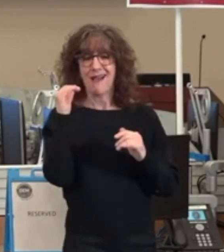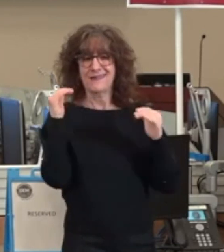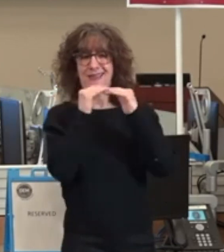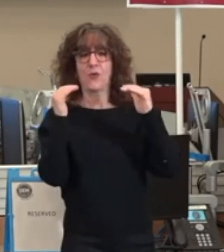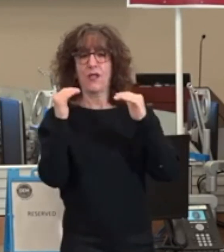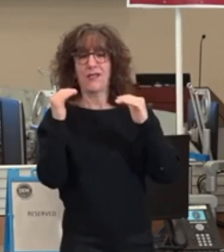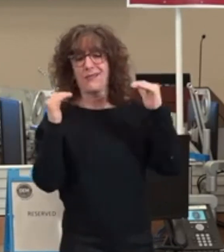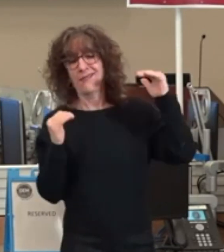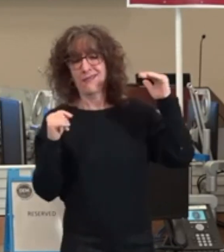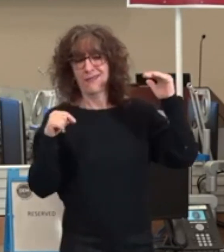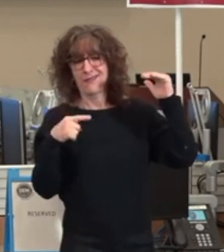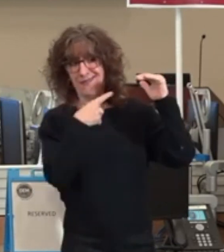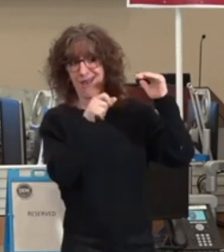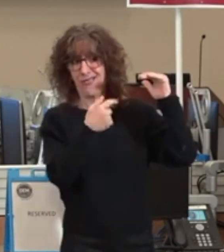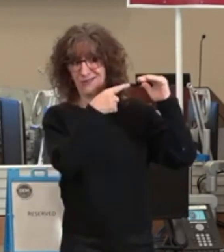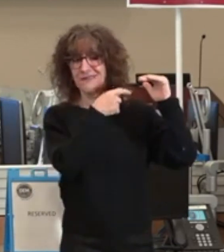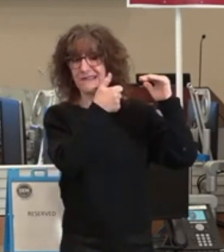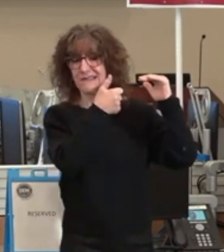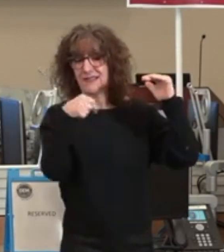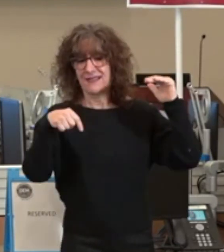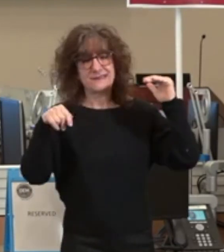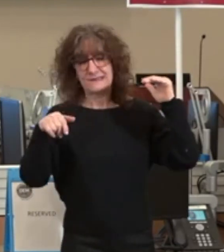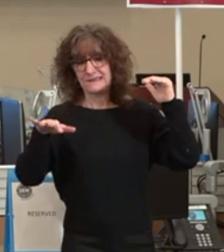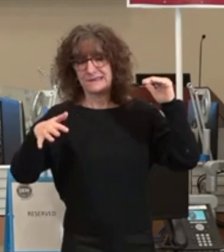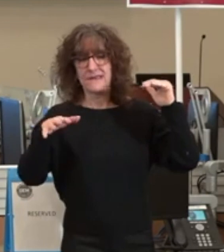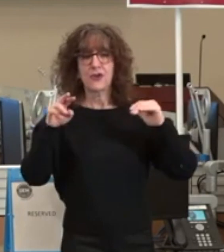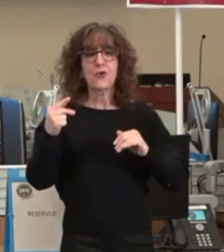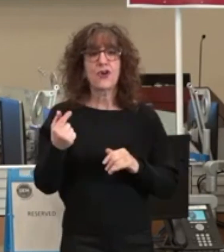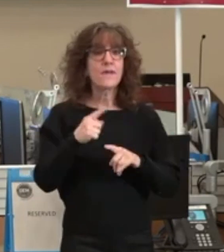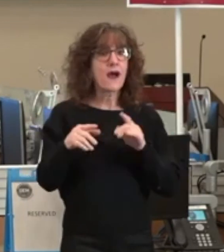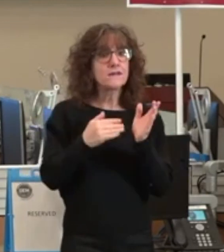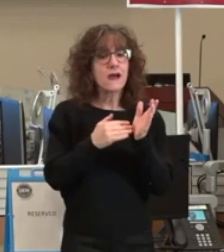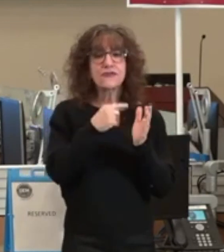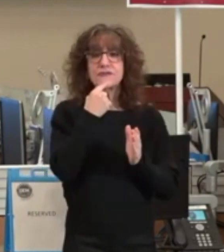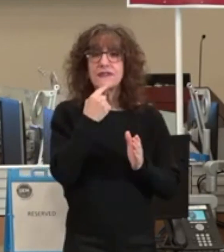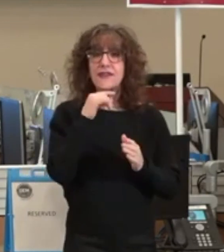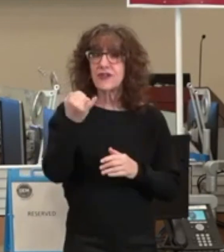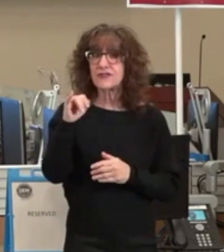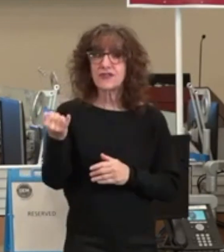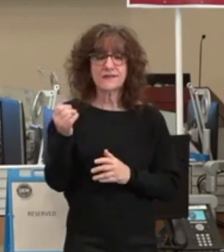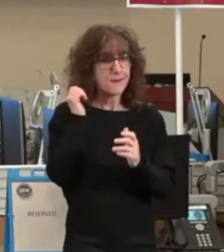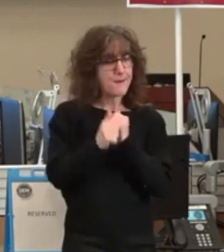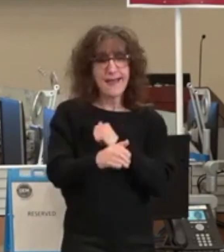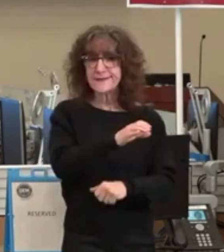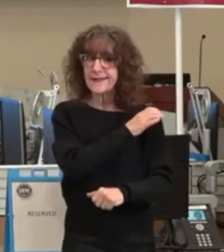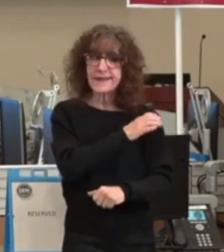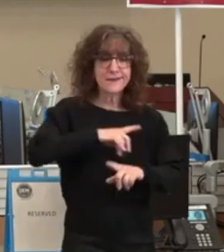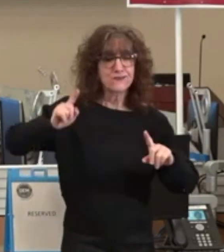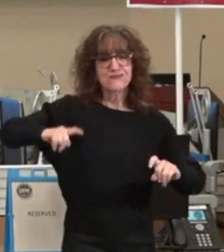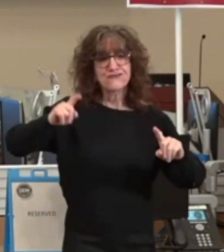because it is less effective. But I am told by the doctors that the Johnson & Johnson vaccine passed clinical